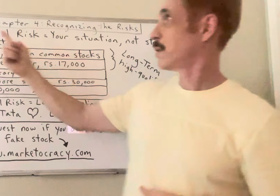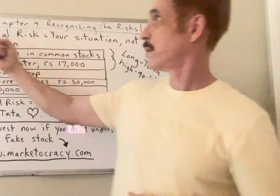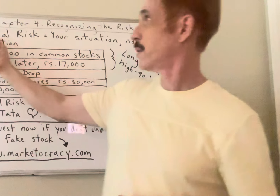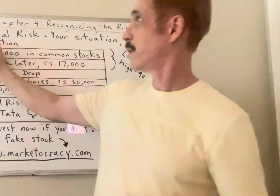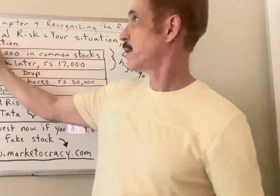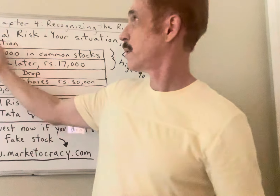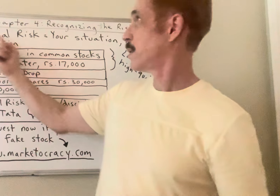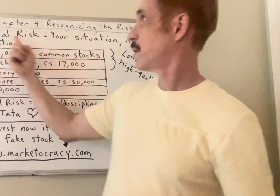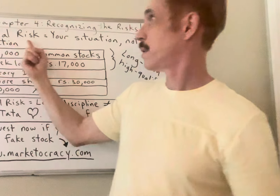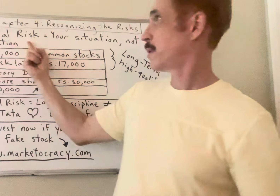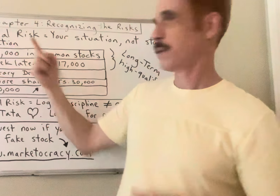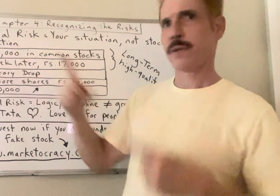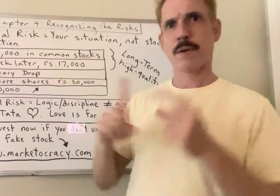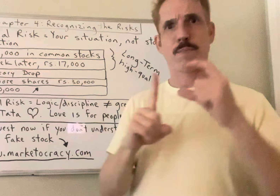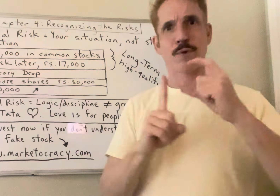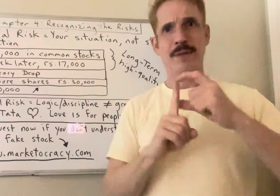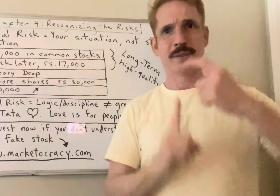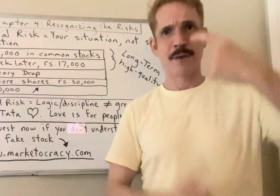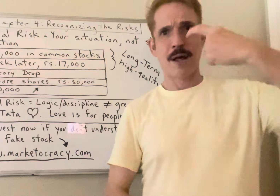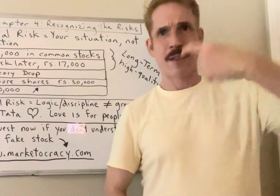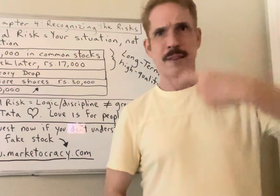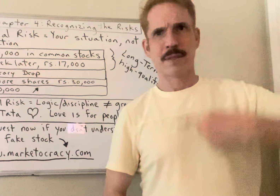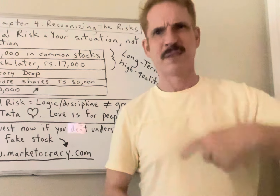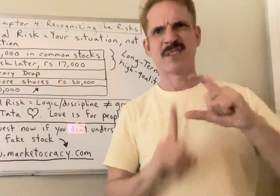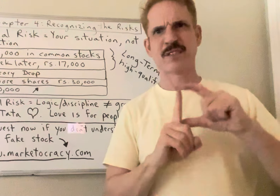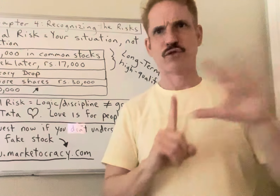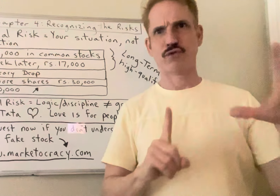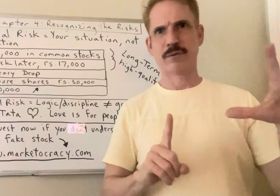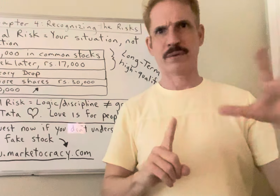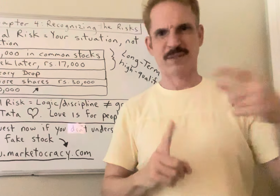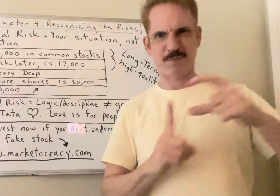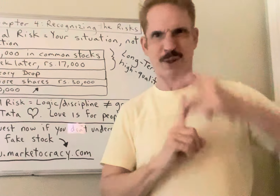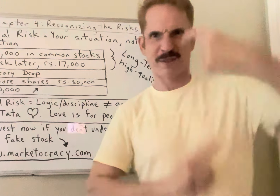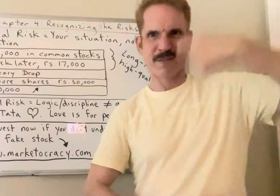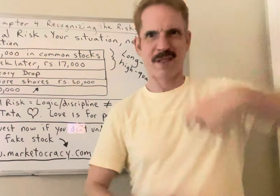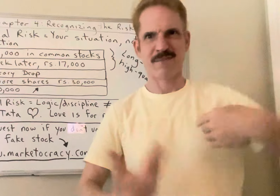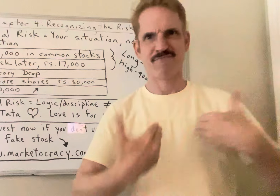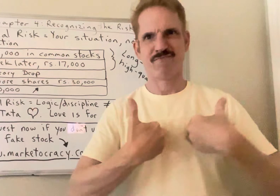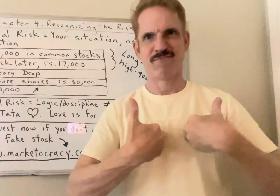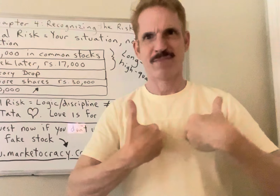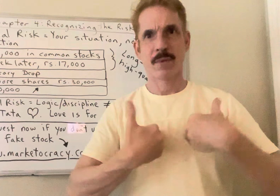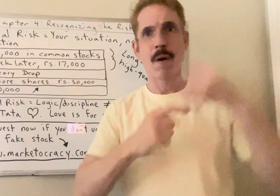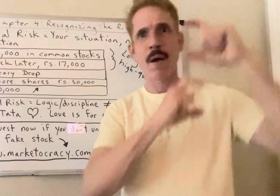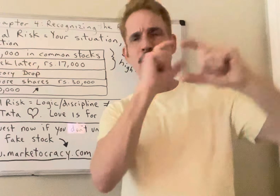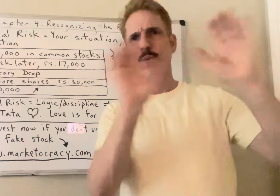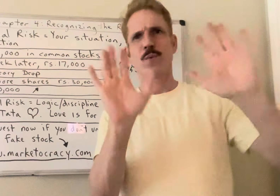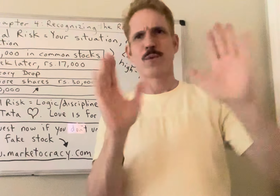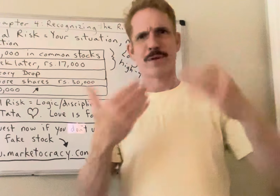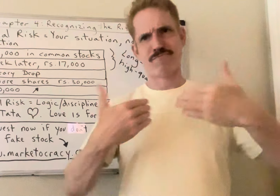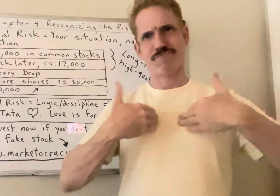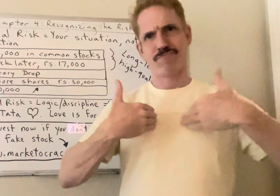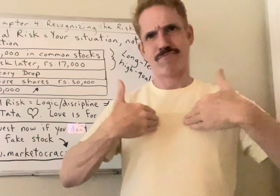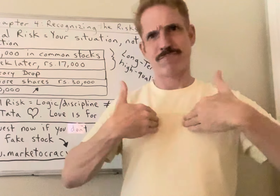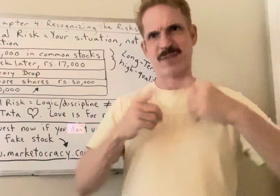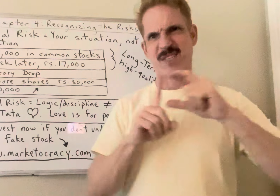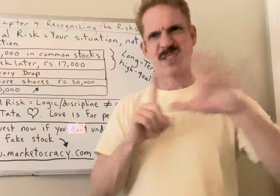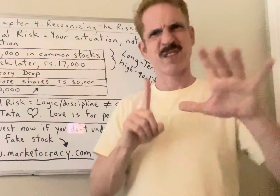at one of the conferences they went to, and they pulled them aside and let them know that the information they were getting was actually